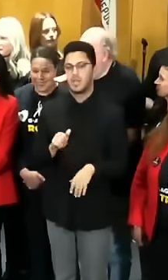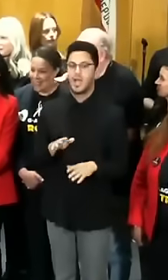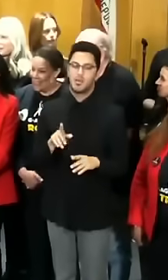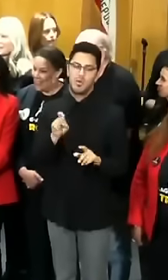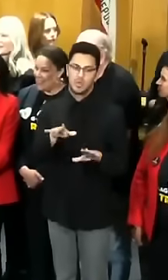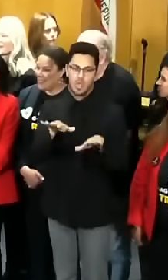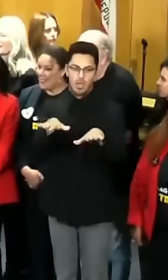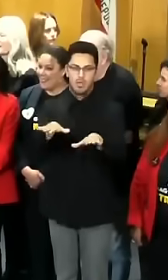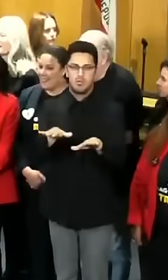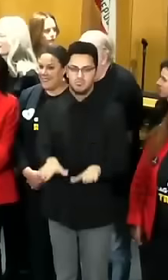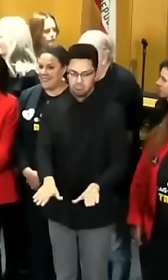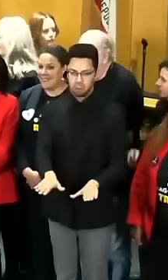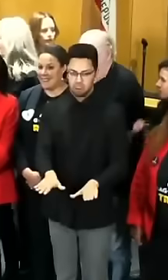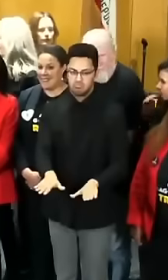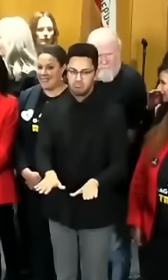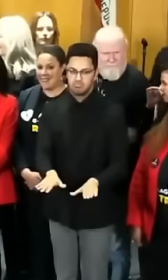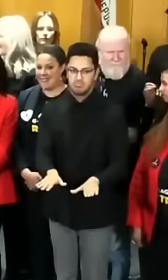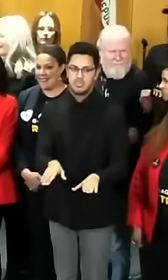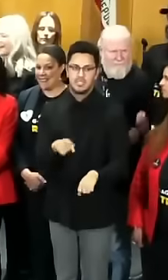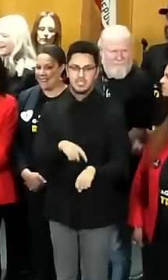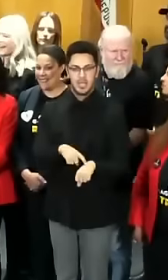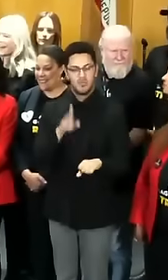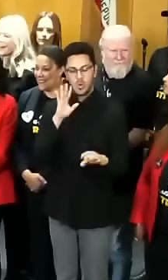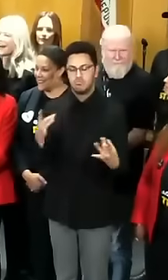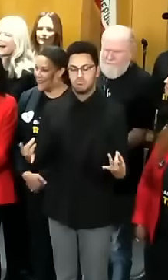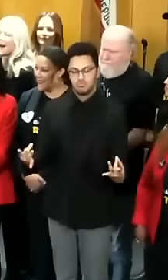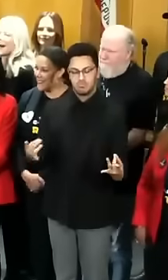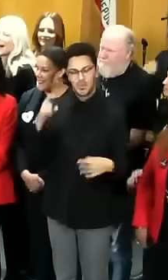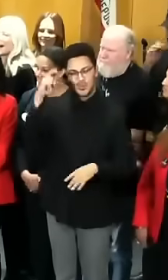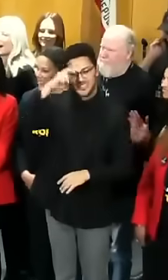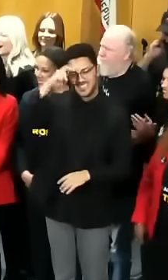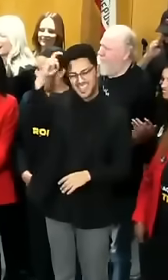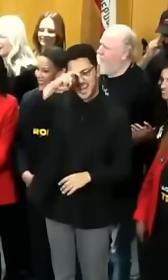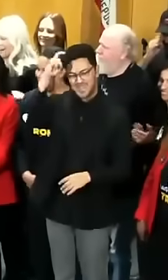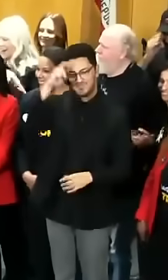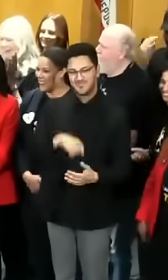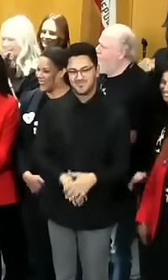down. Time for a Buddhist wisdom.